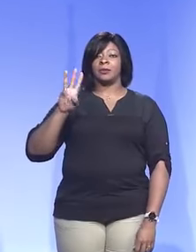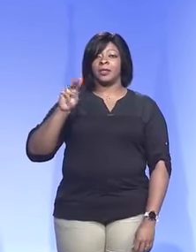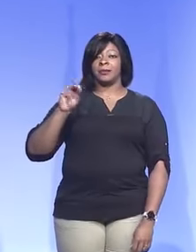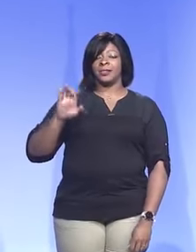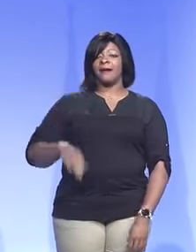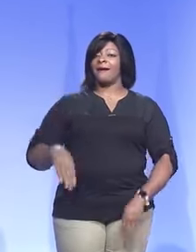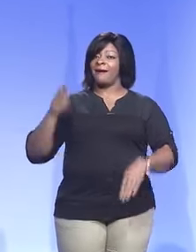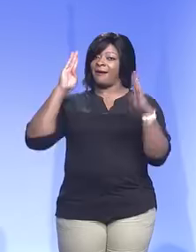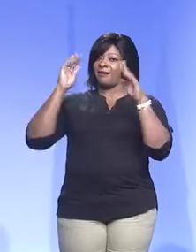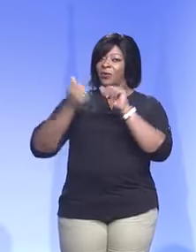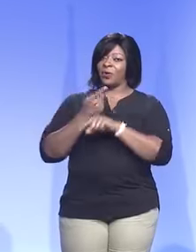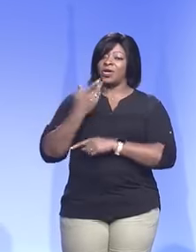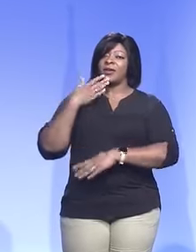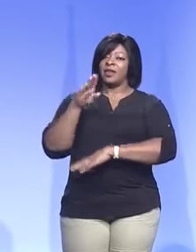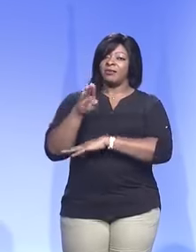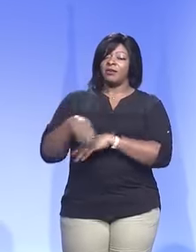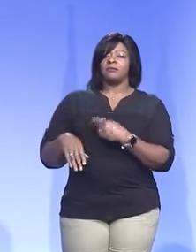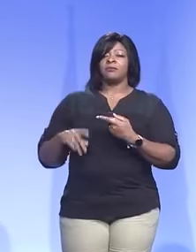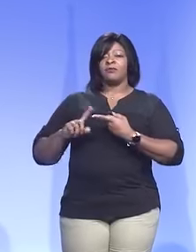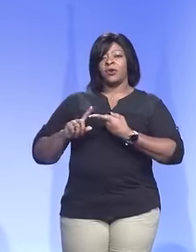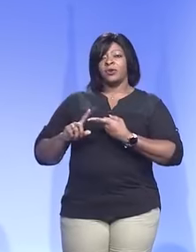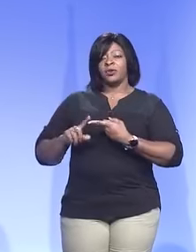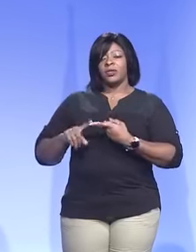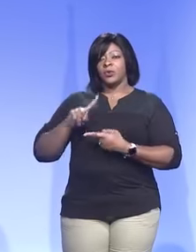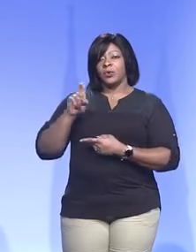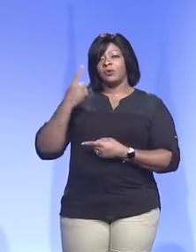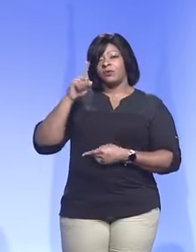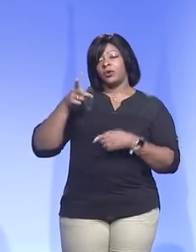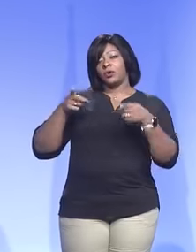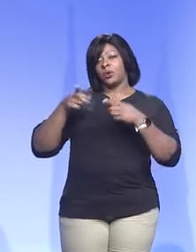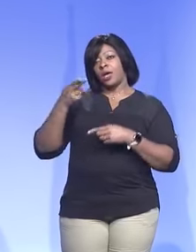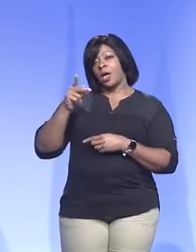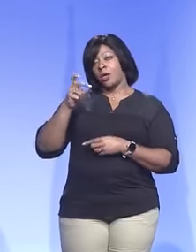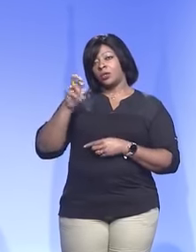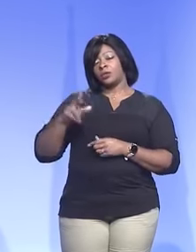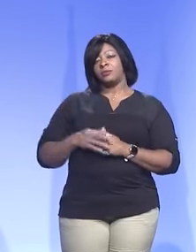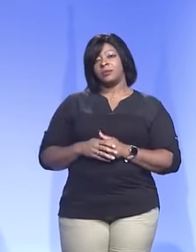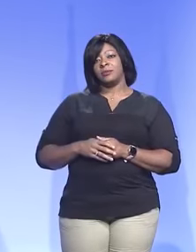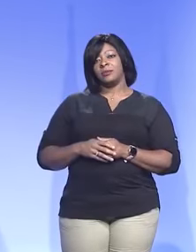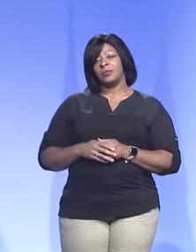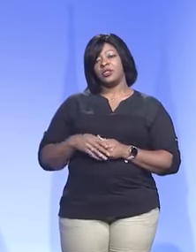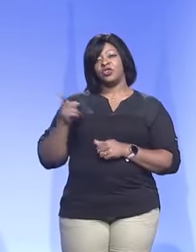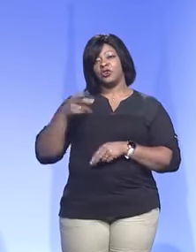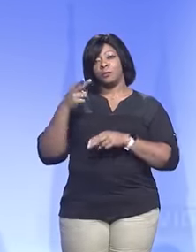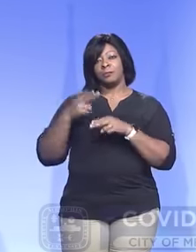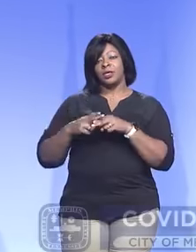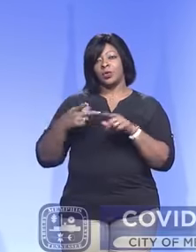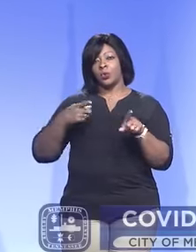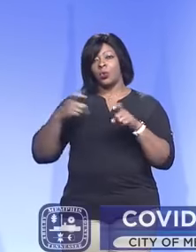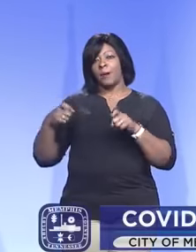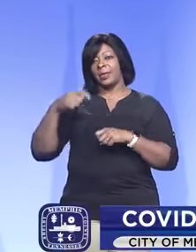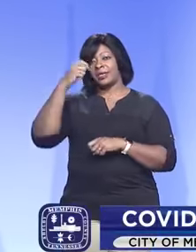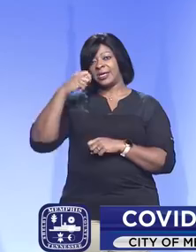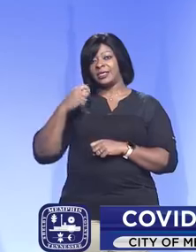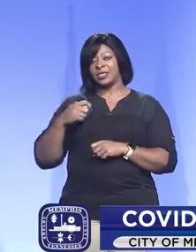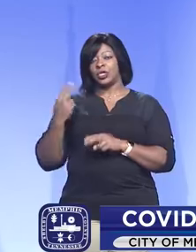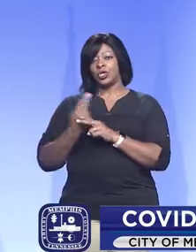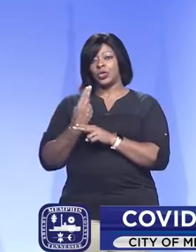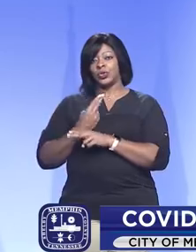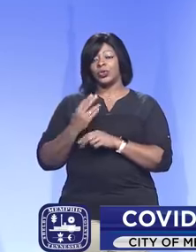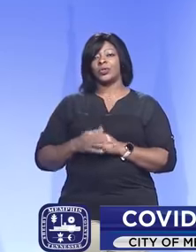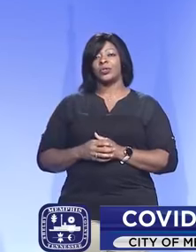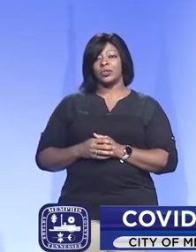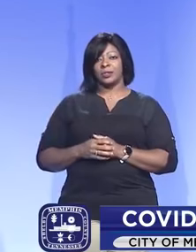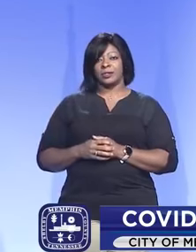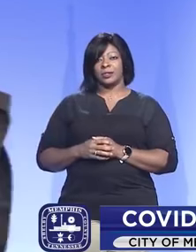Hey, everyone. Good afternoon. First question is for Director Haushalter. I was wondering, you mentioned the rapid test would be used in